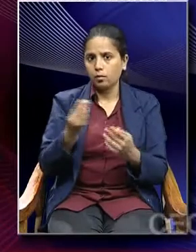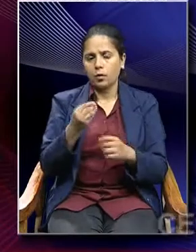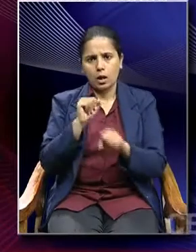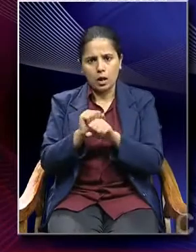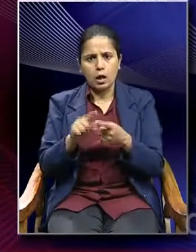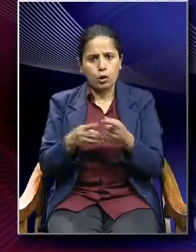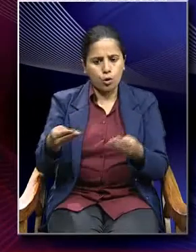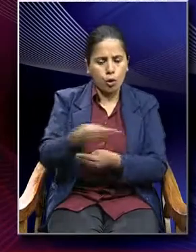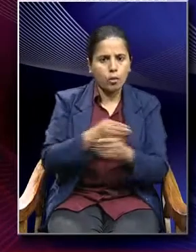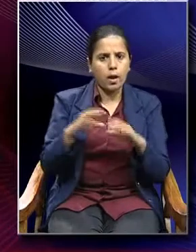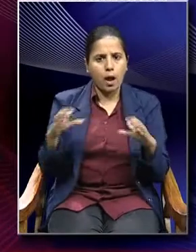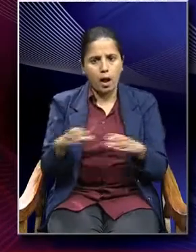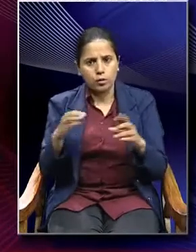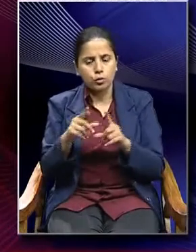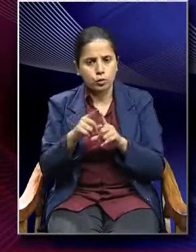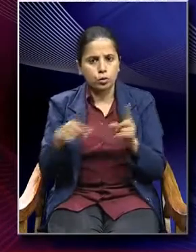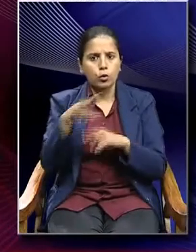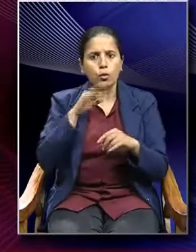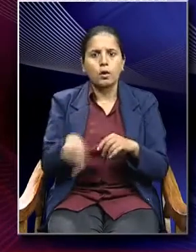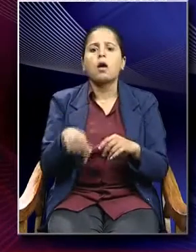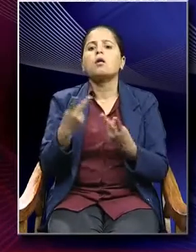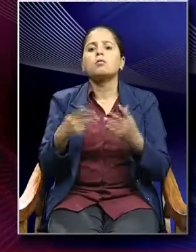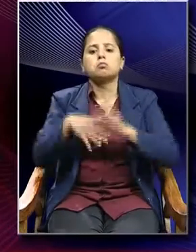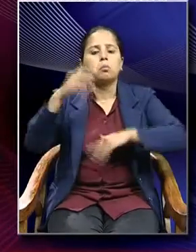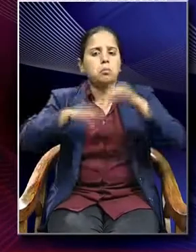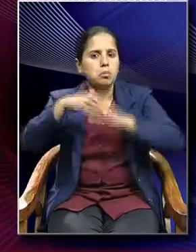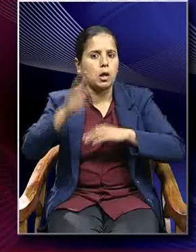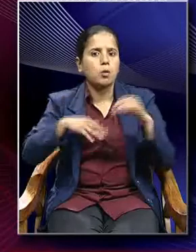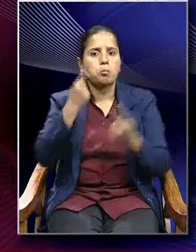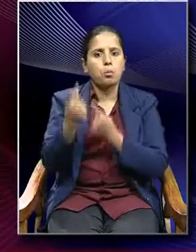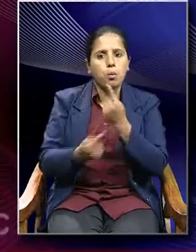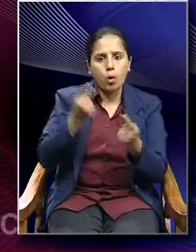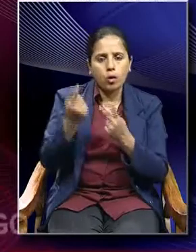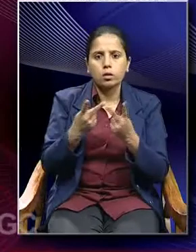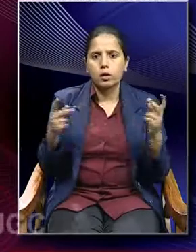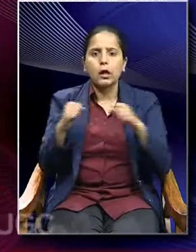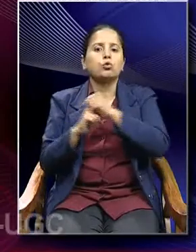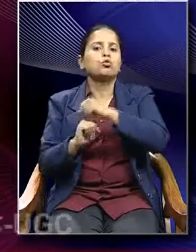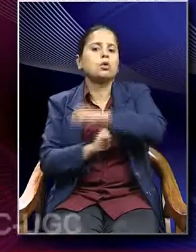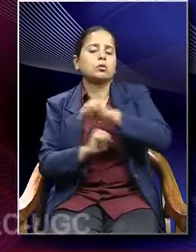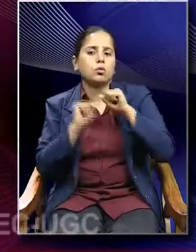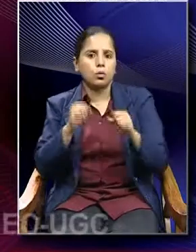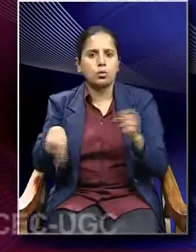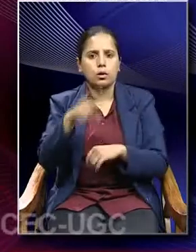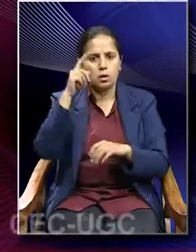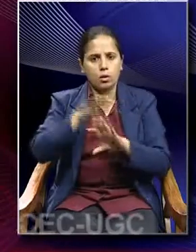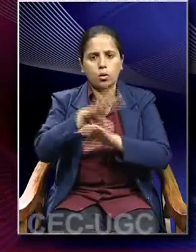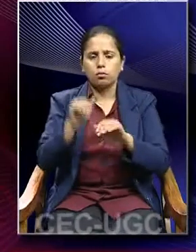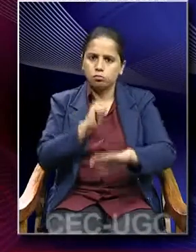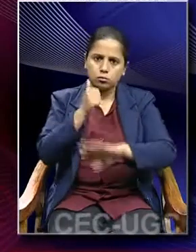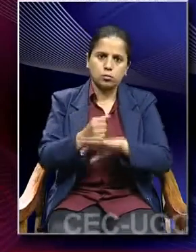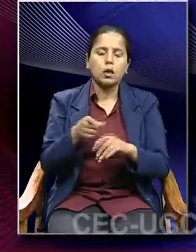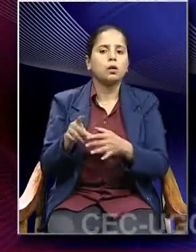economic activity, then we build on a political structure, the entire set of relationships